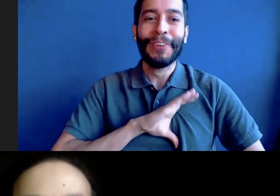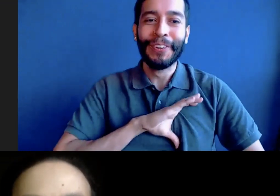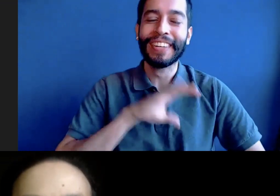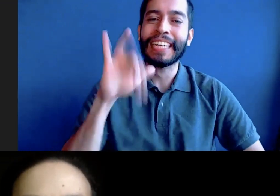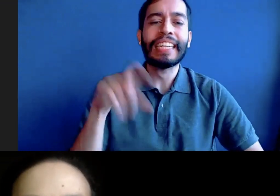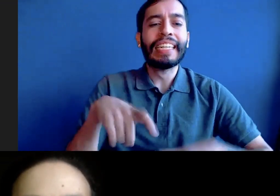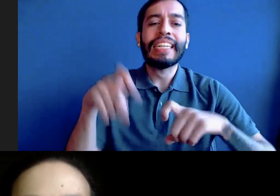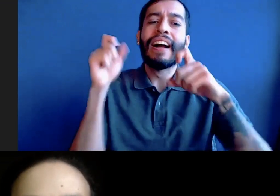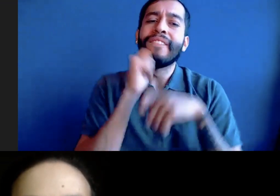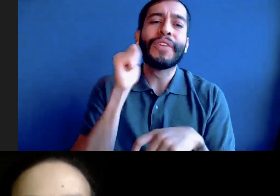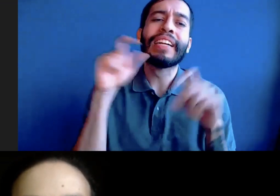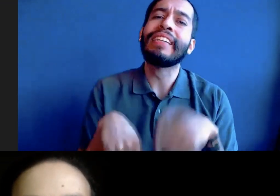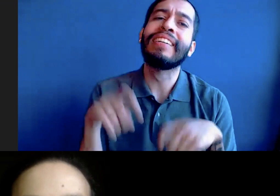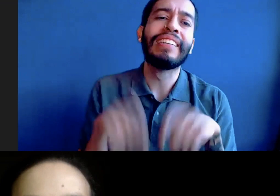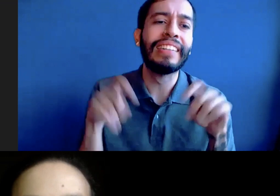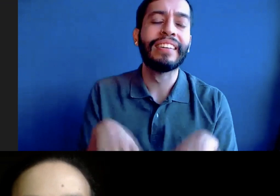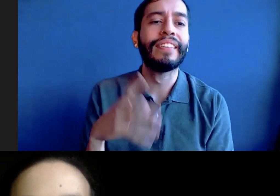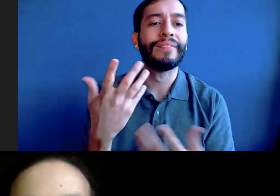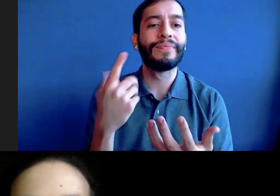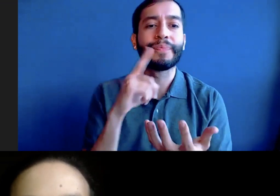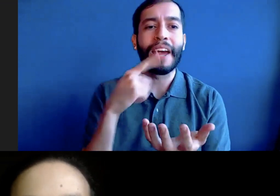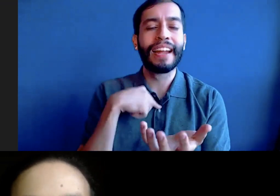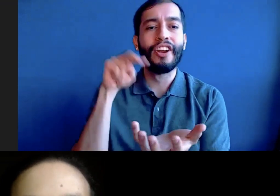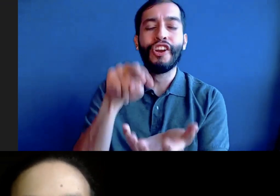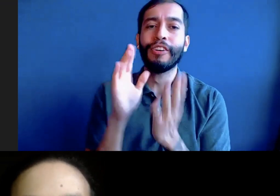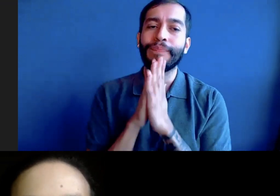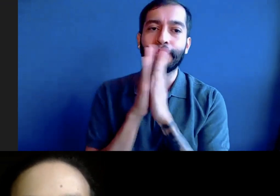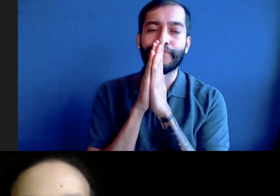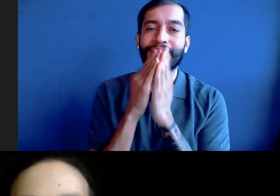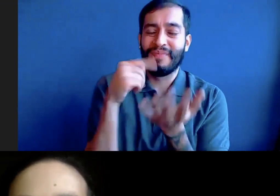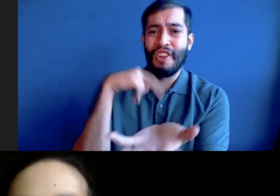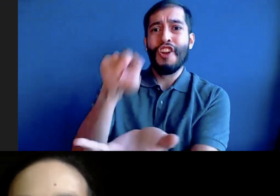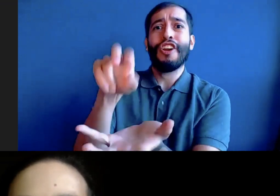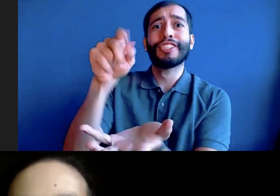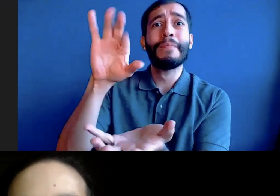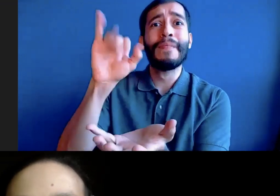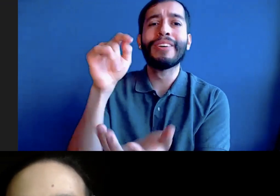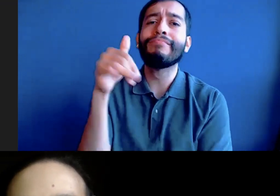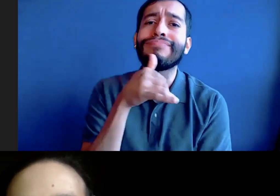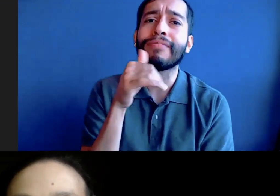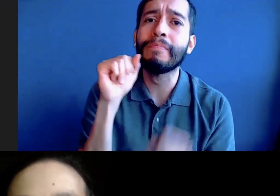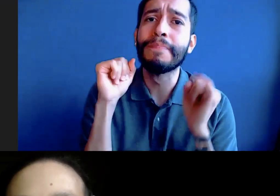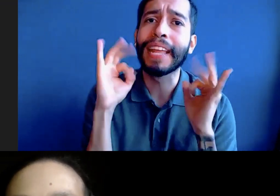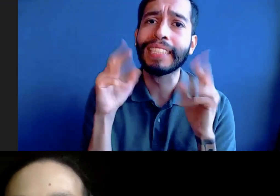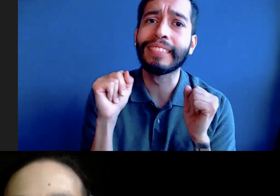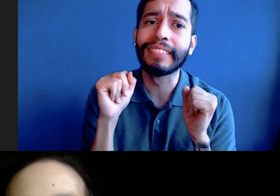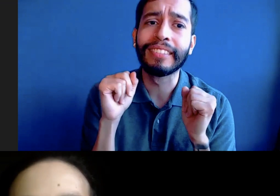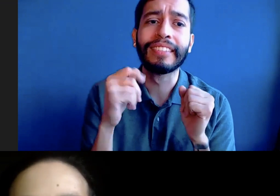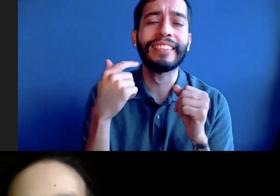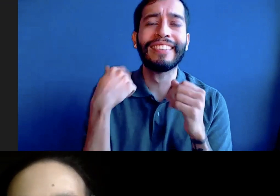real balm, and I feel like there were so many brilliant ways to tell stories in this